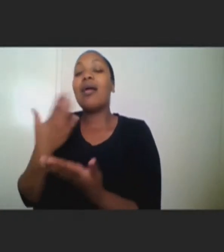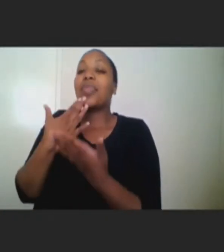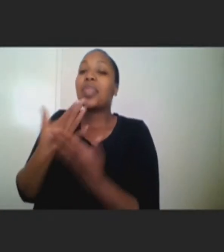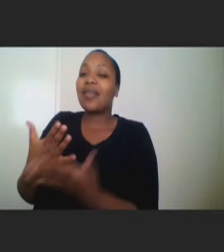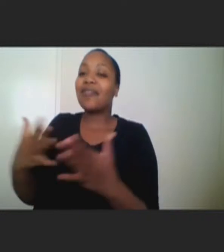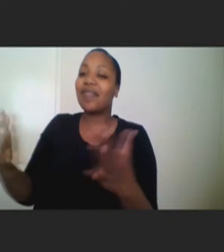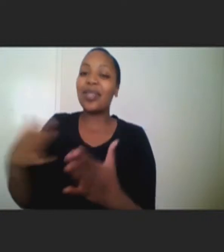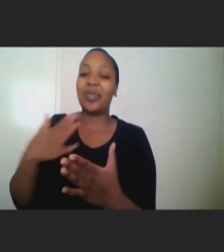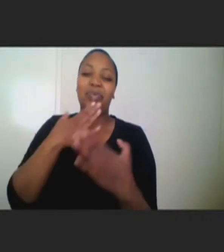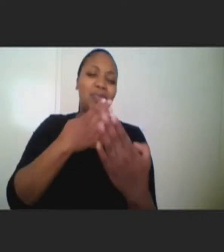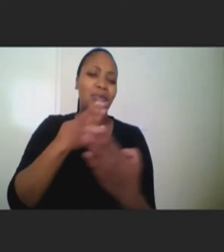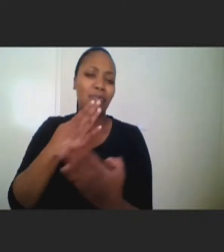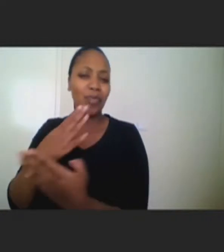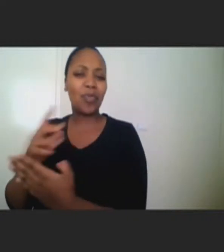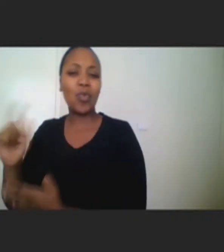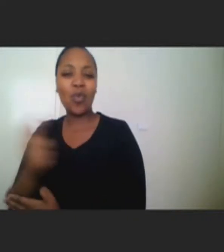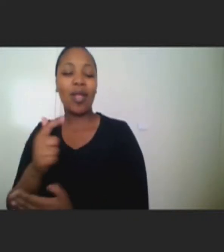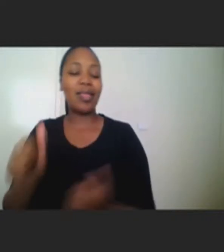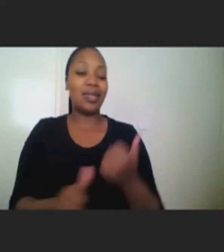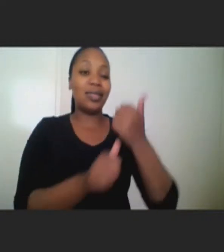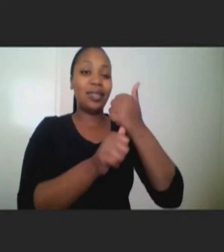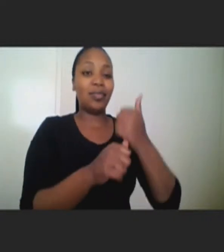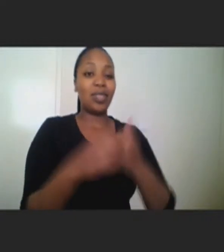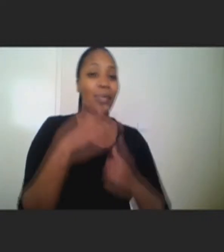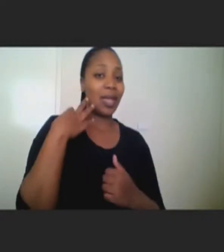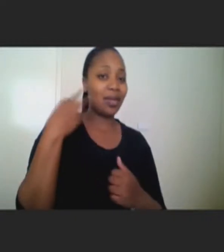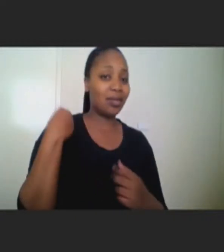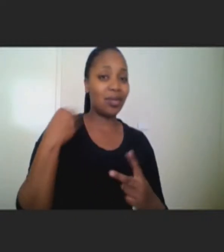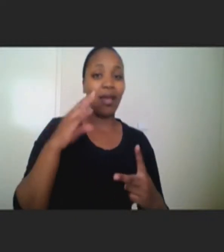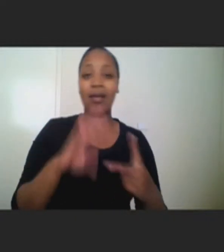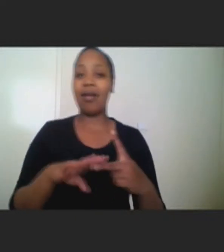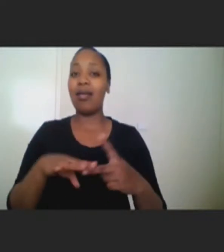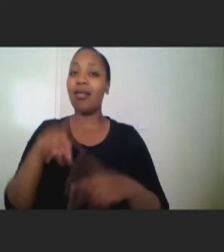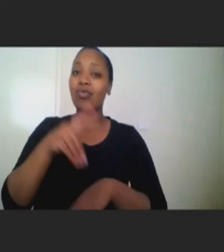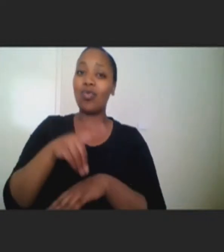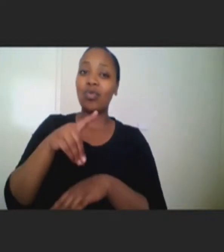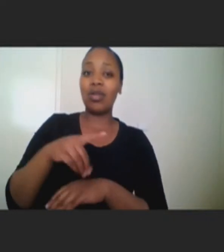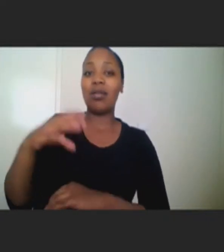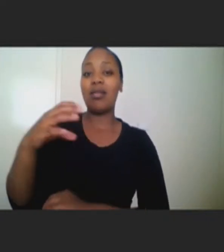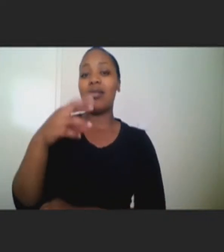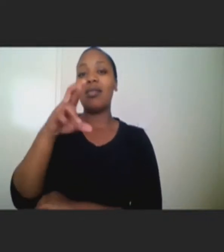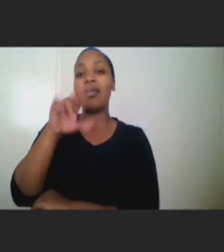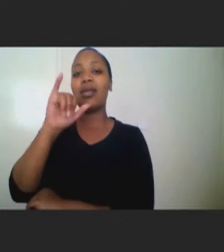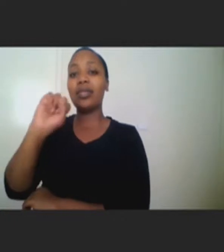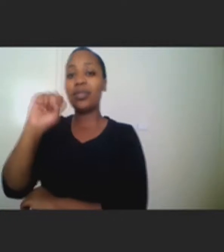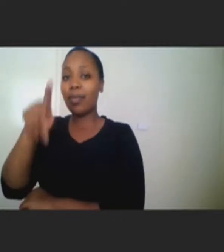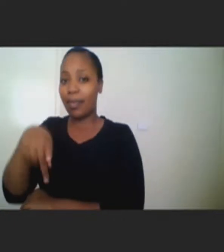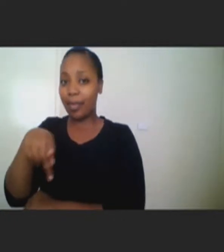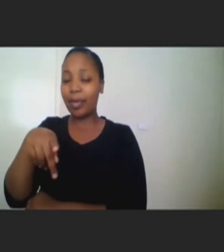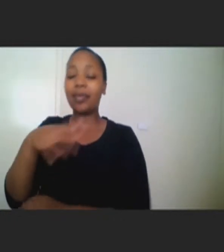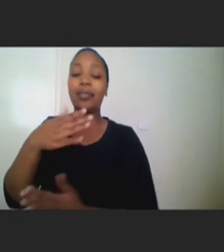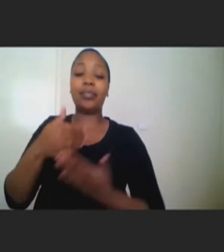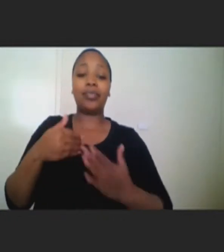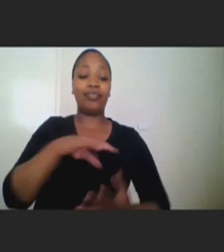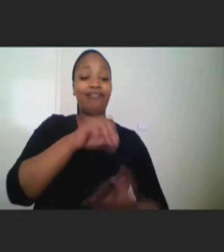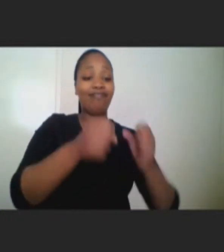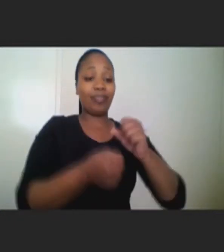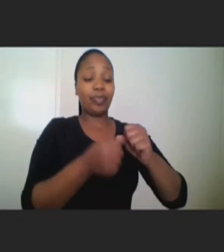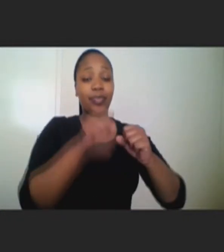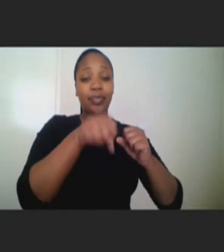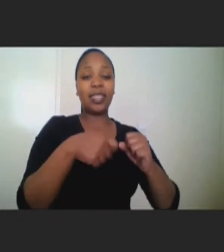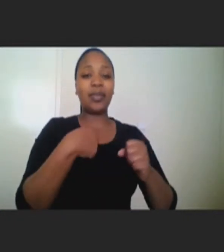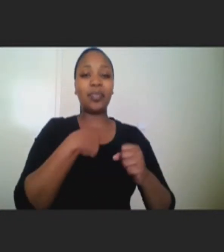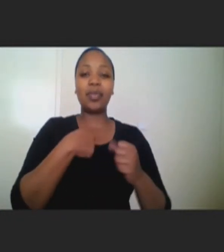Minister, Dr. Crisp. And as we conclude, let me just, in front of